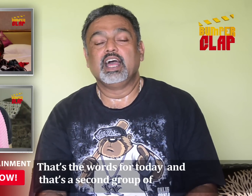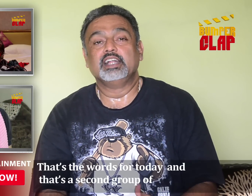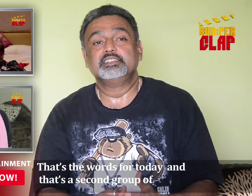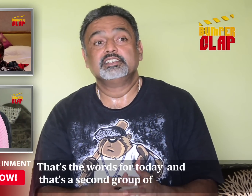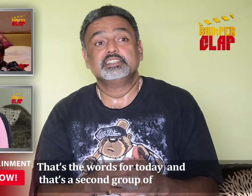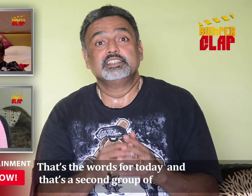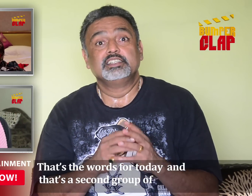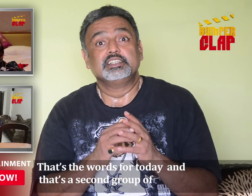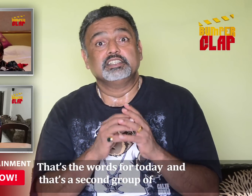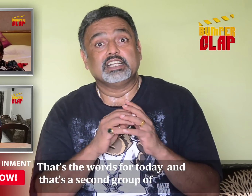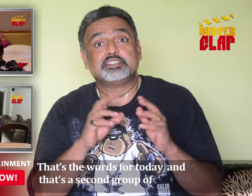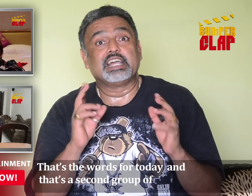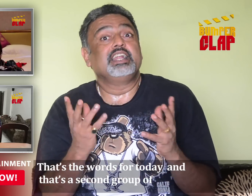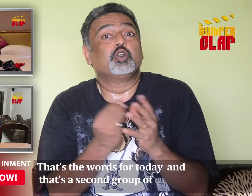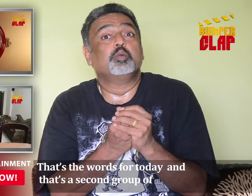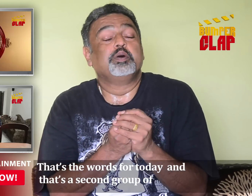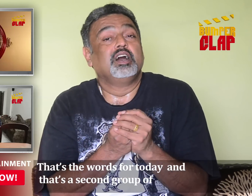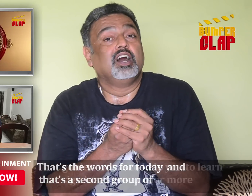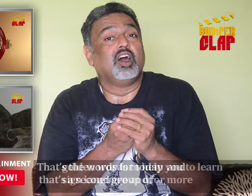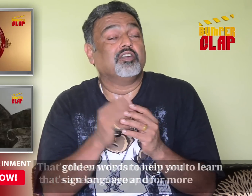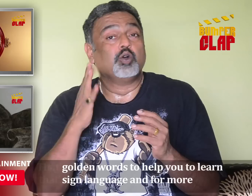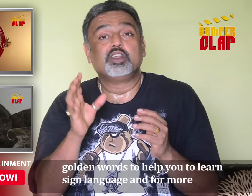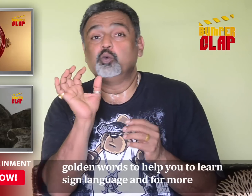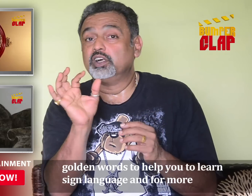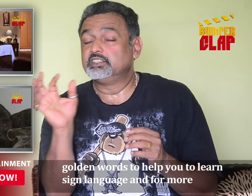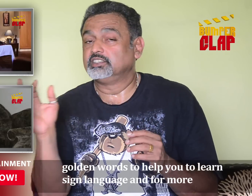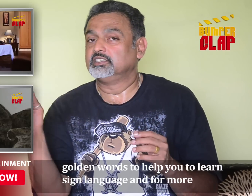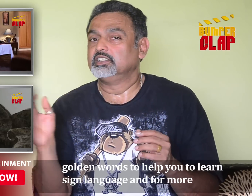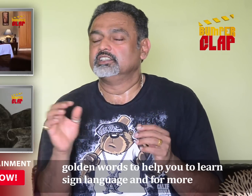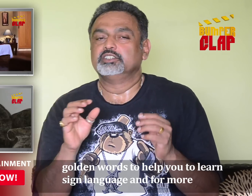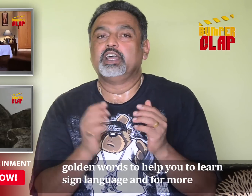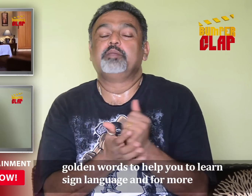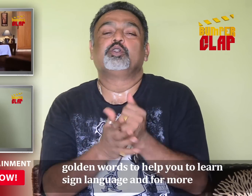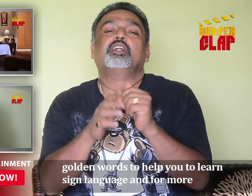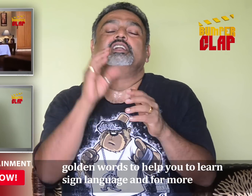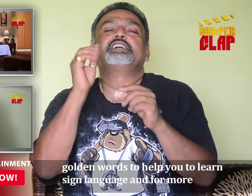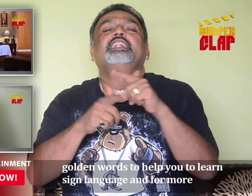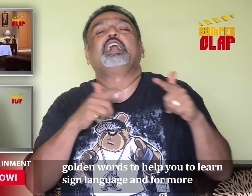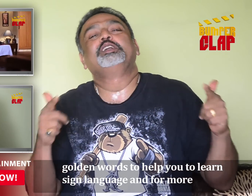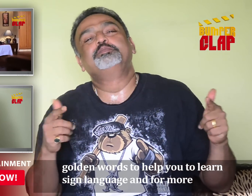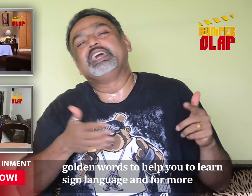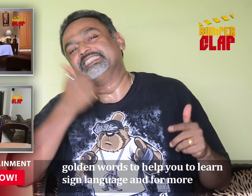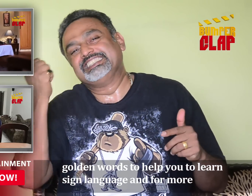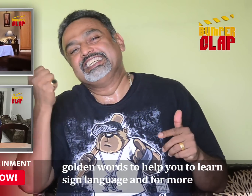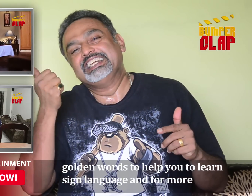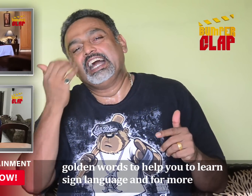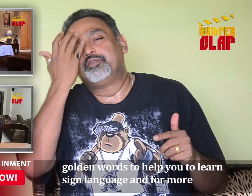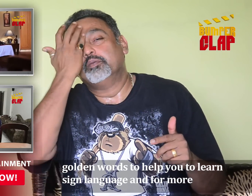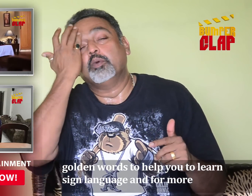And that's the second group of golden words to help you learn sign language better. And for